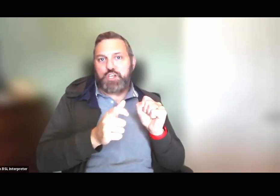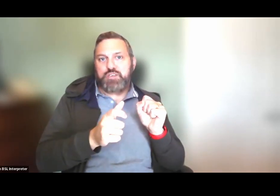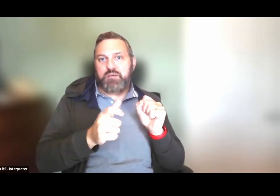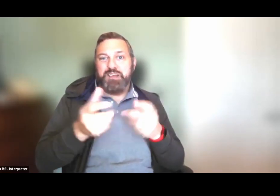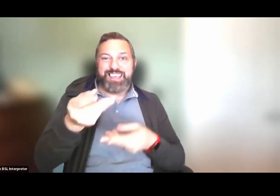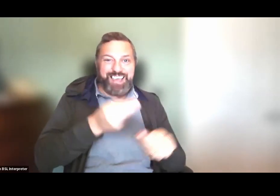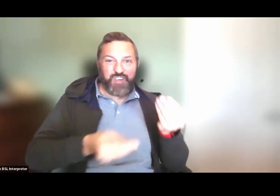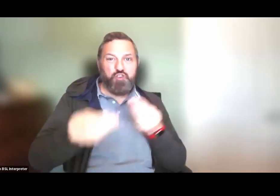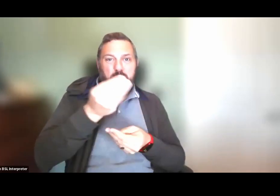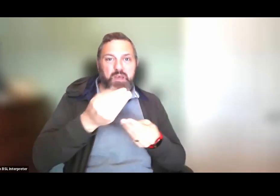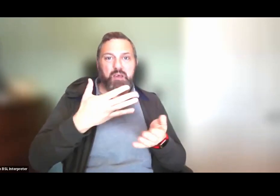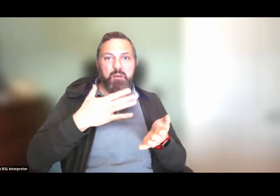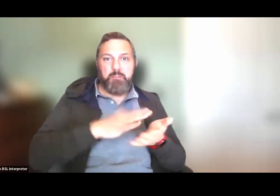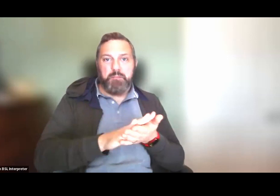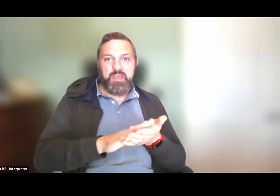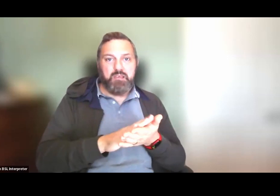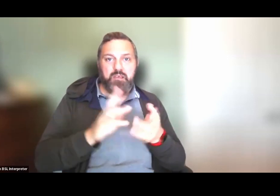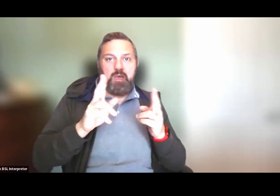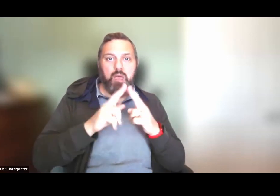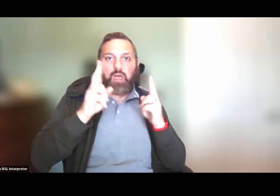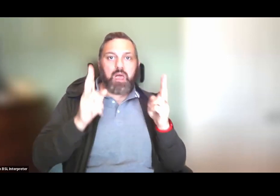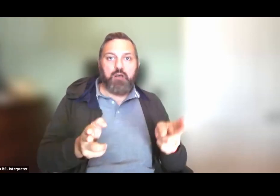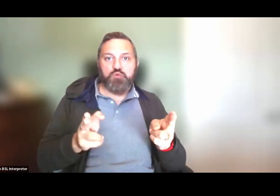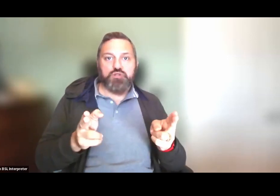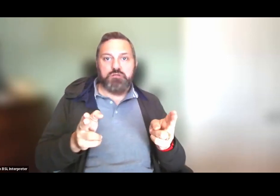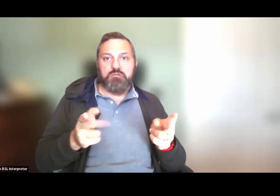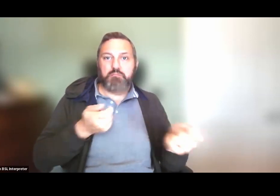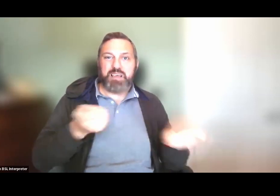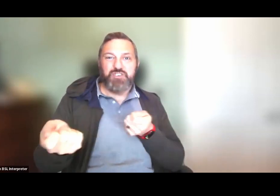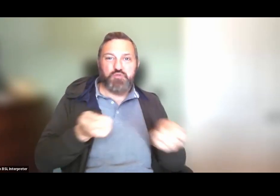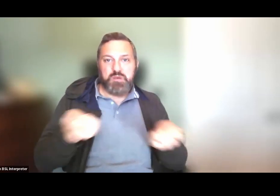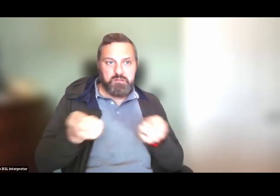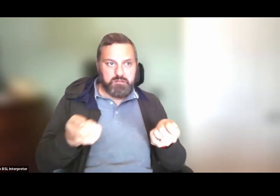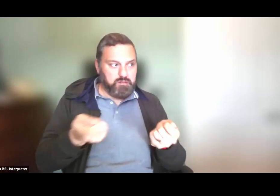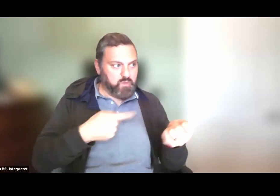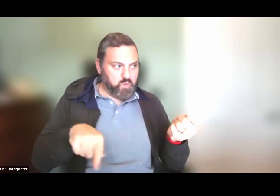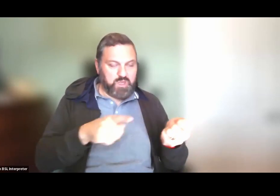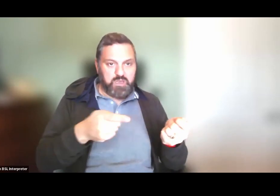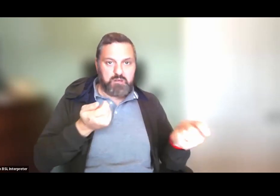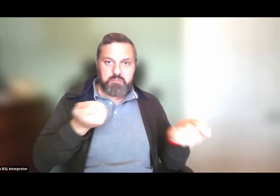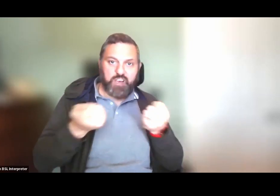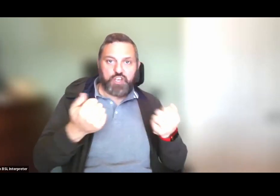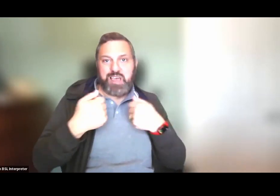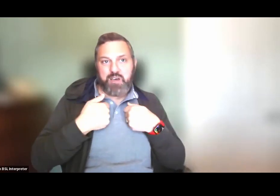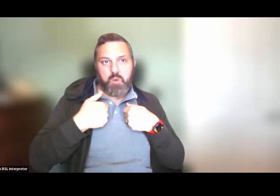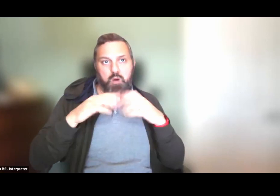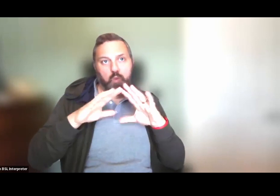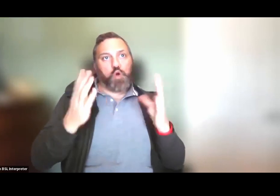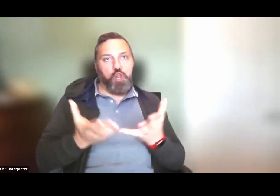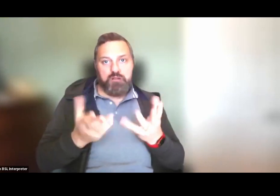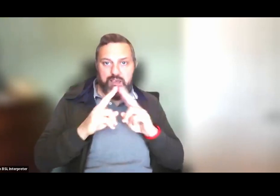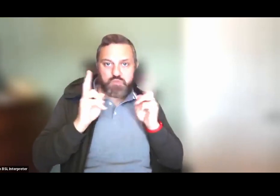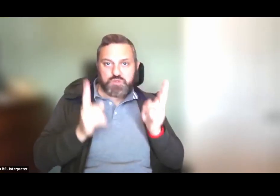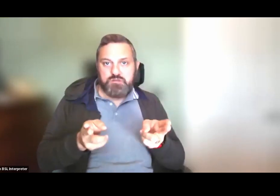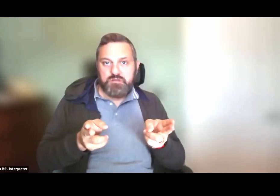economics literally means the art of household management, well, we're all involved in managing our planetary household in the interest of all of our inhabitants, and